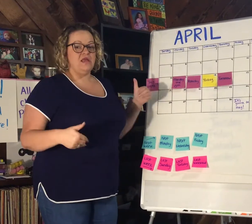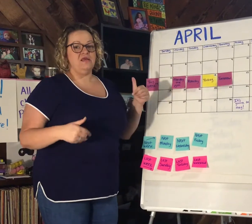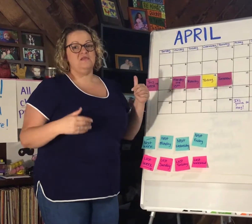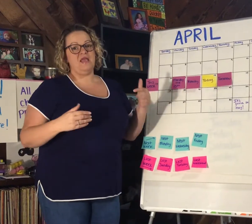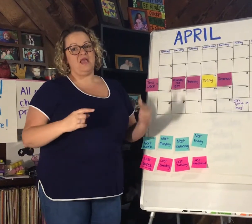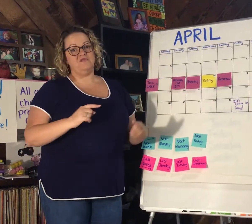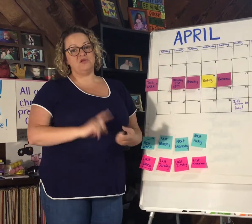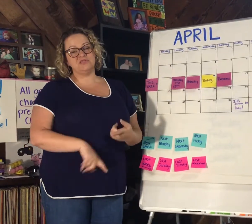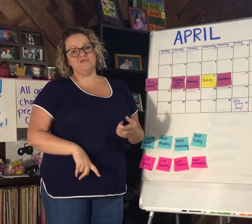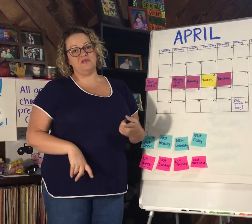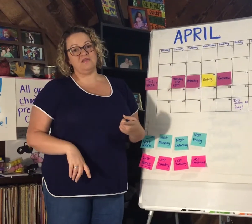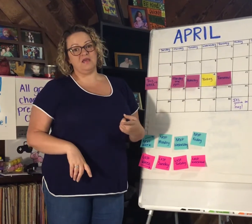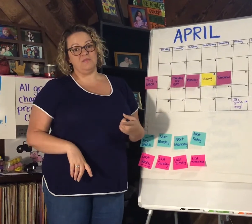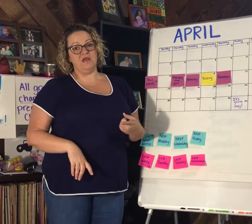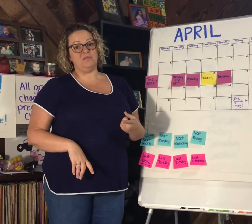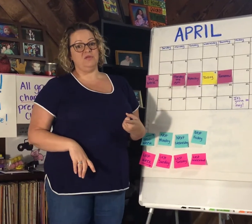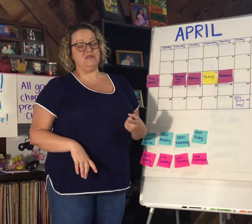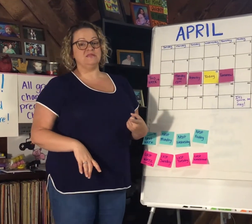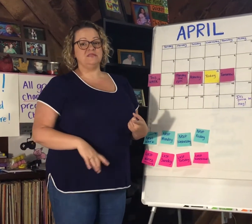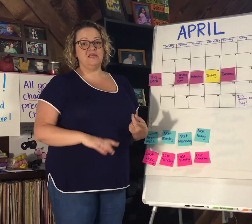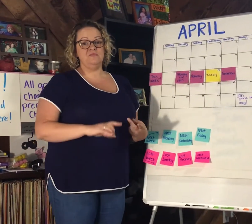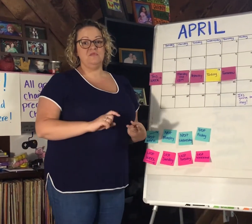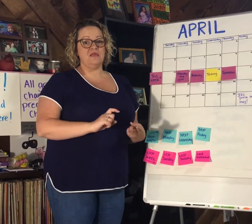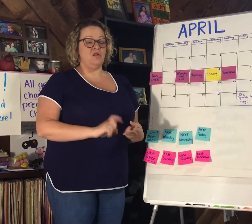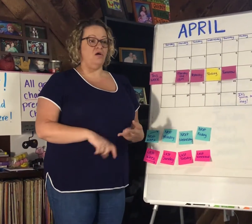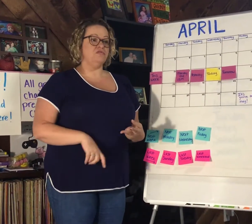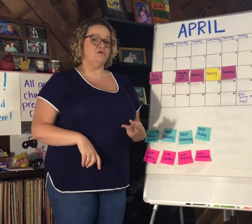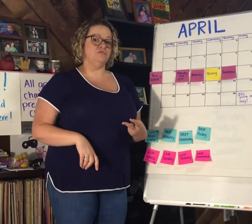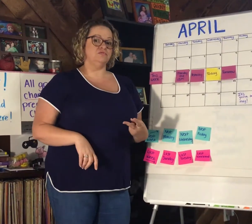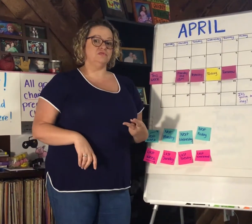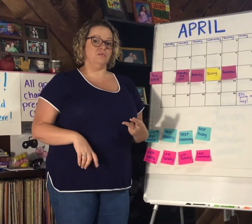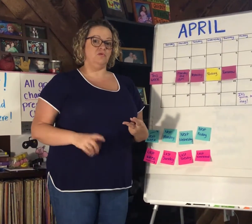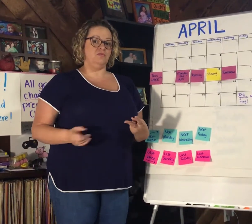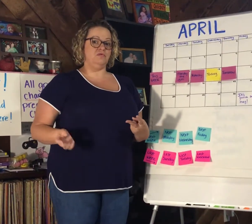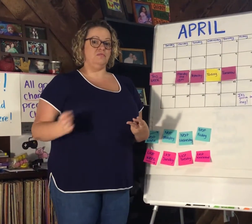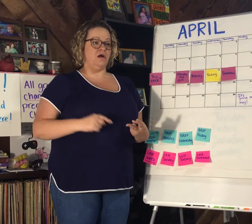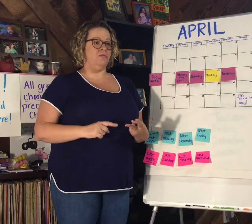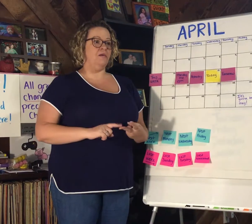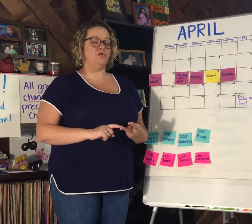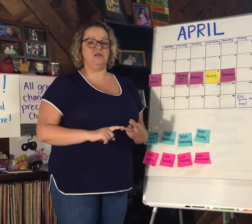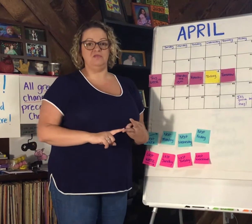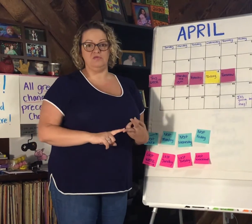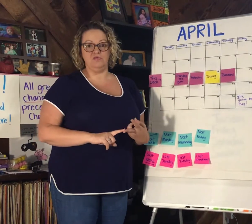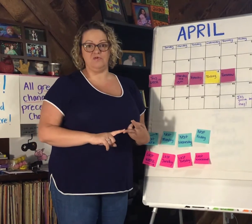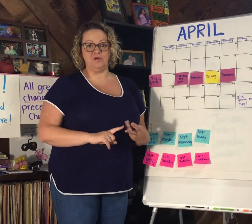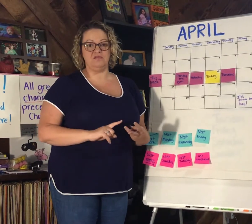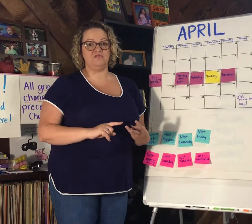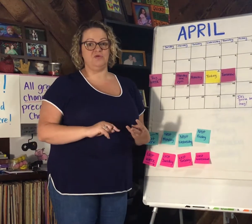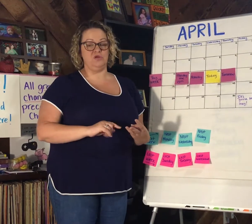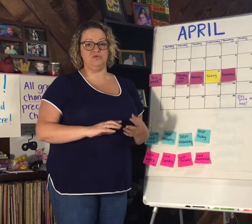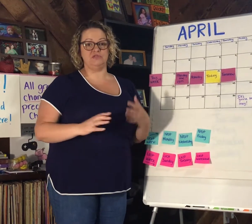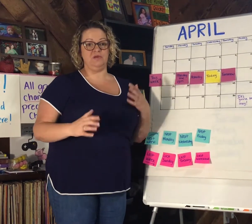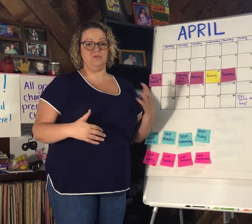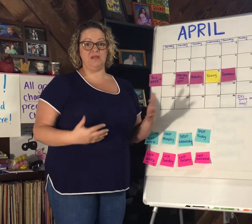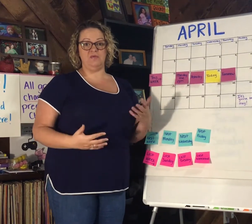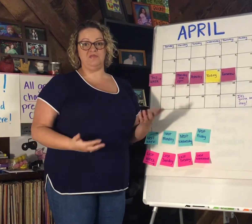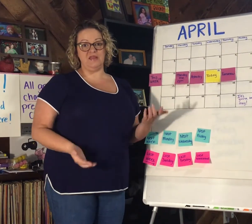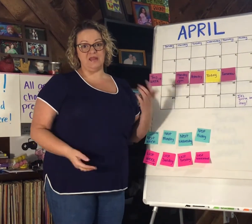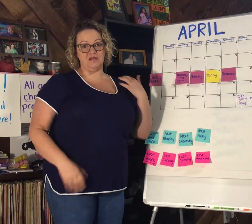is a version of this going to be uploaded into Teams and also double uploaded into Focus for you to be able to play with and edit if you